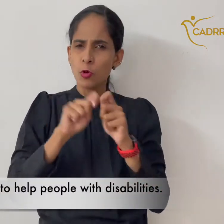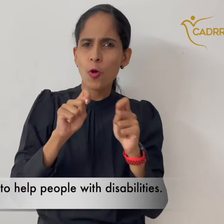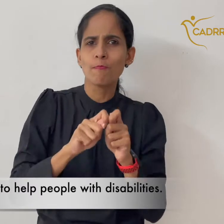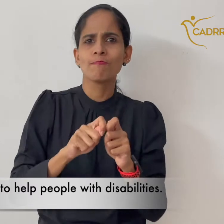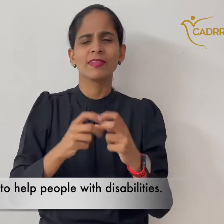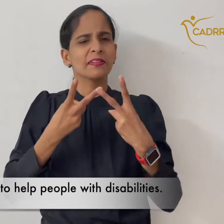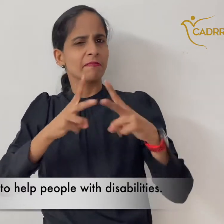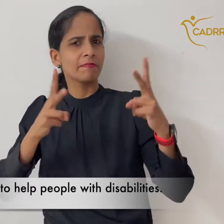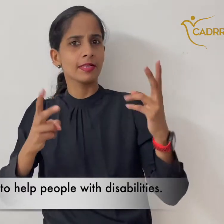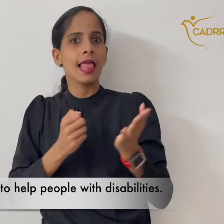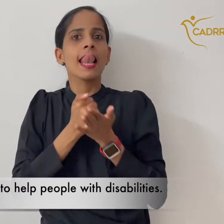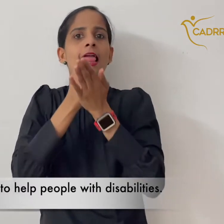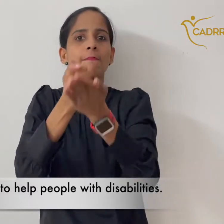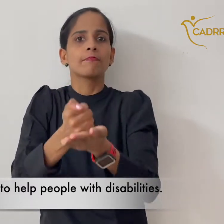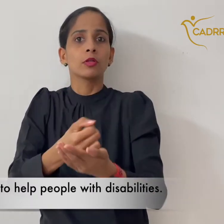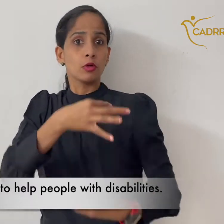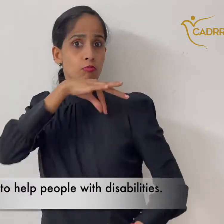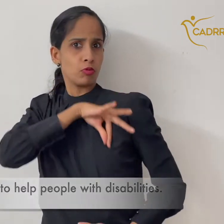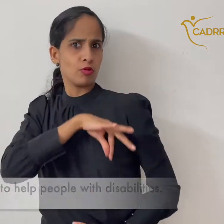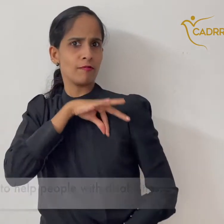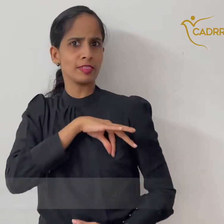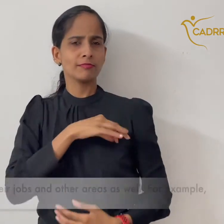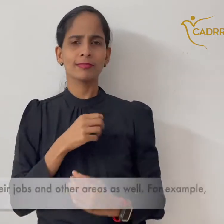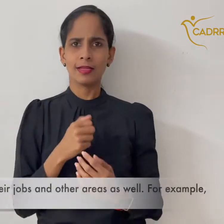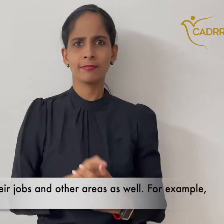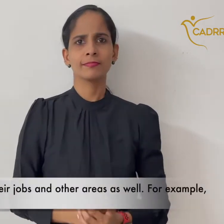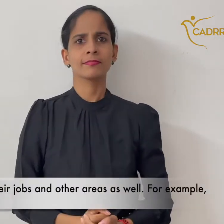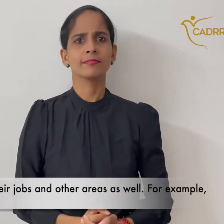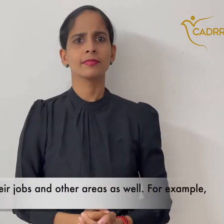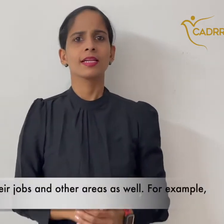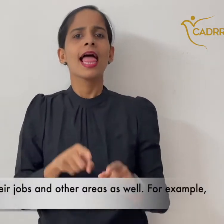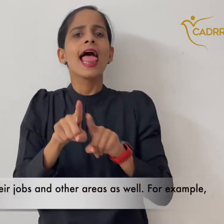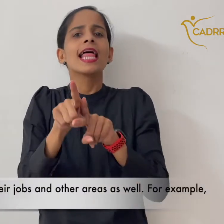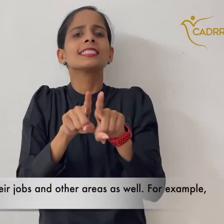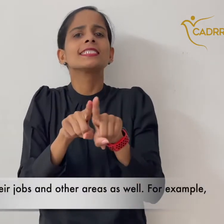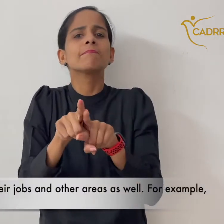It benefits them in their jobs and other areas as well.